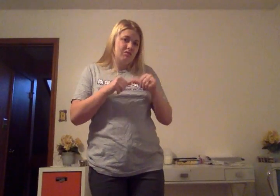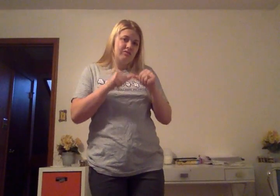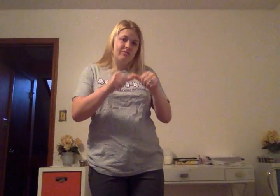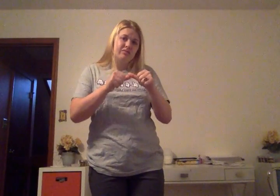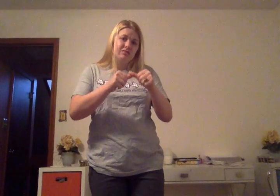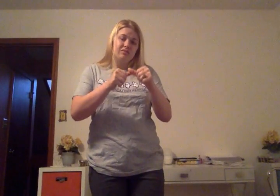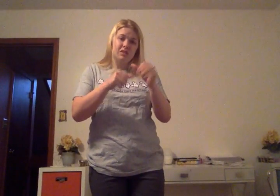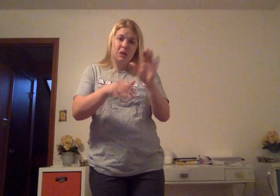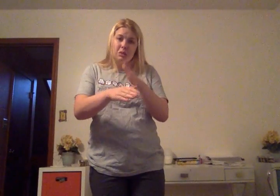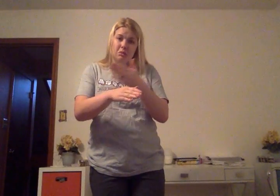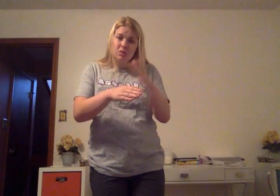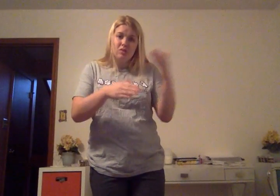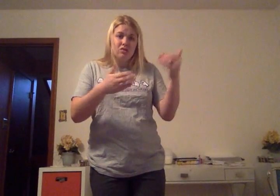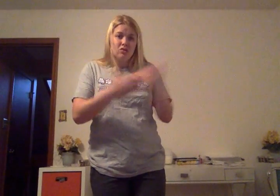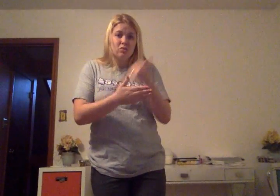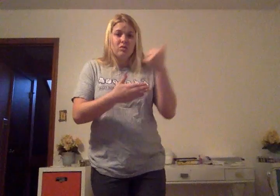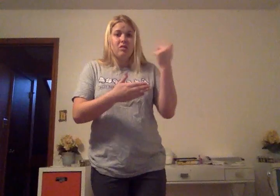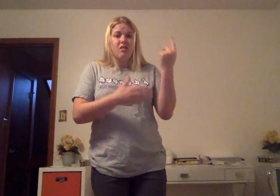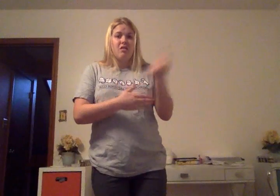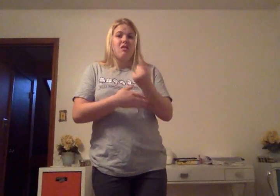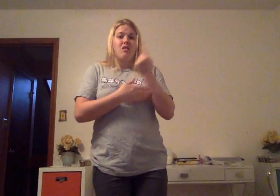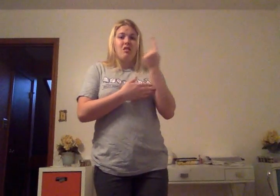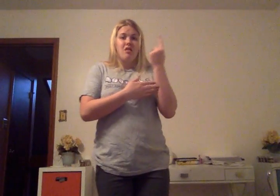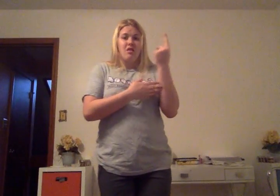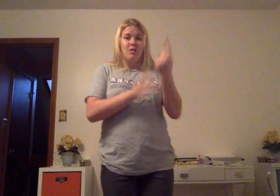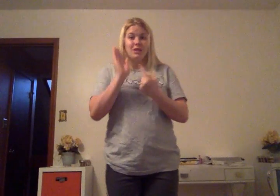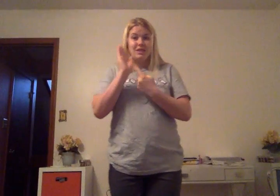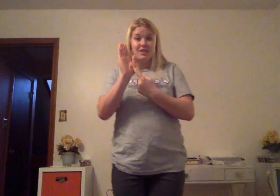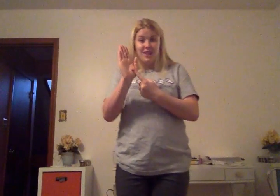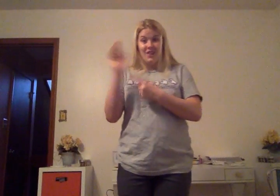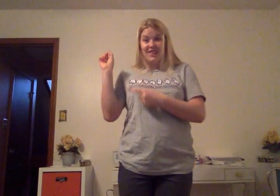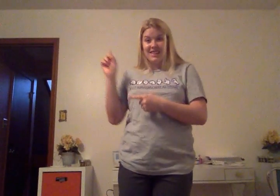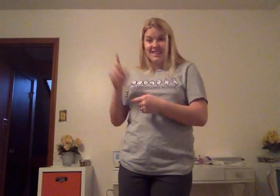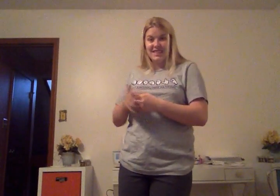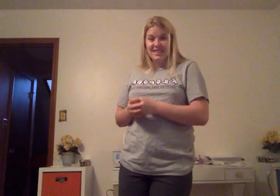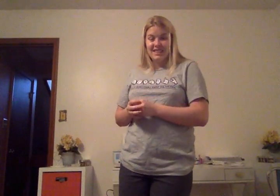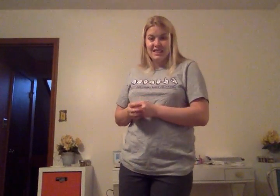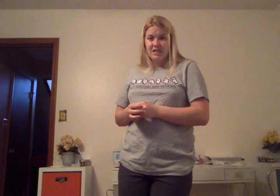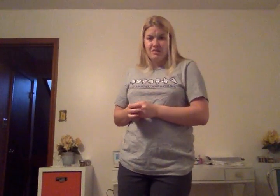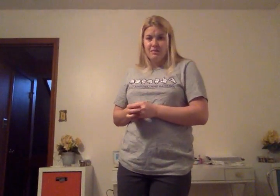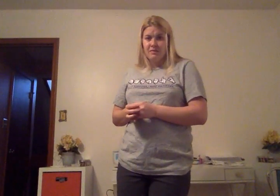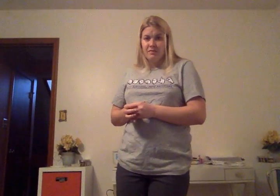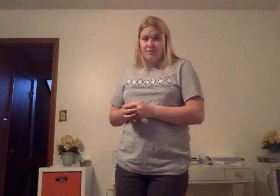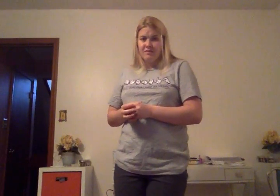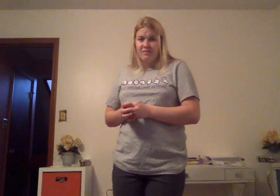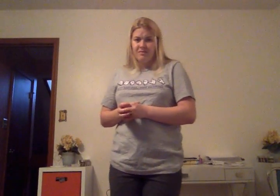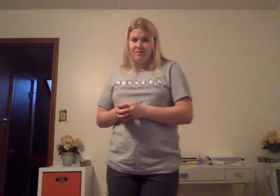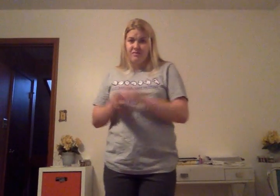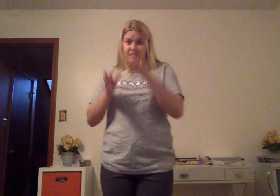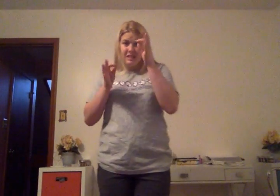music, appearing on red carpets, in commercials, and even movies. I don't think I made the right decisions because I didn't accept it, and